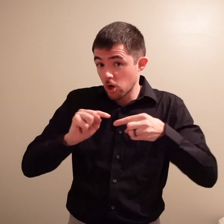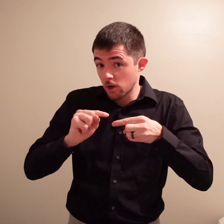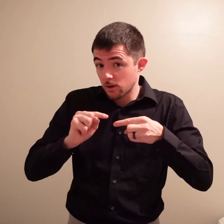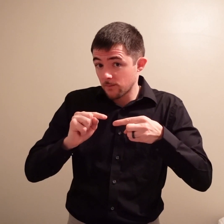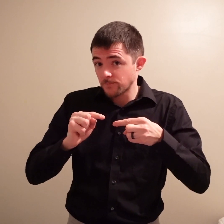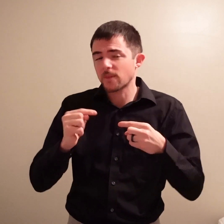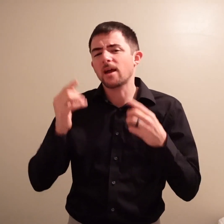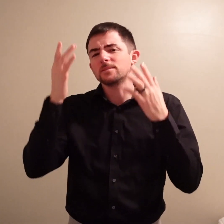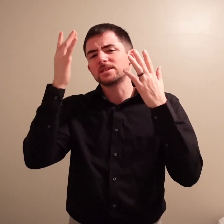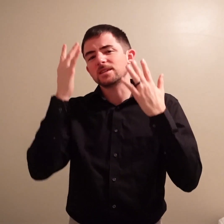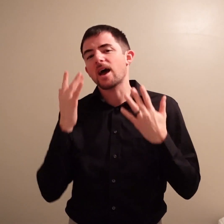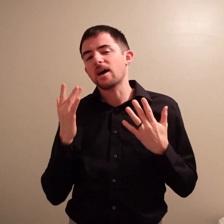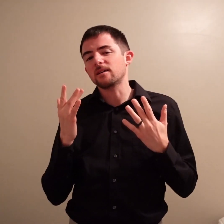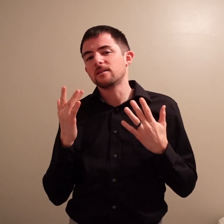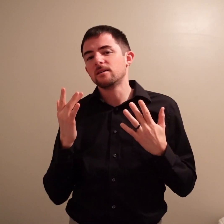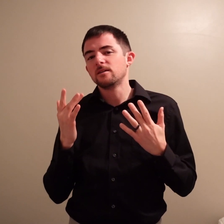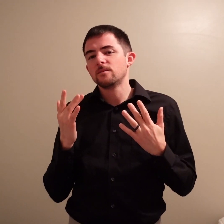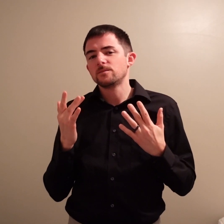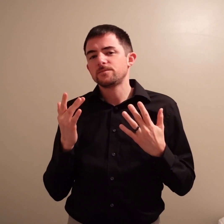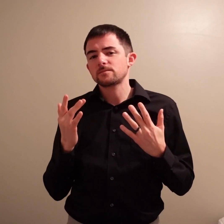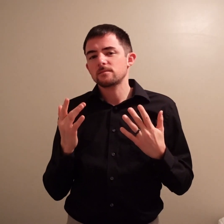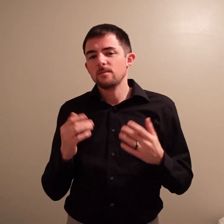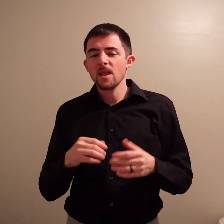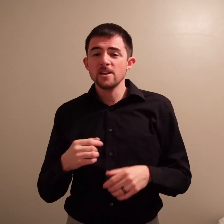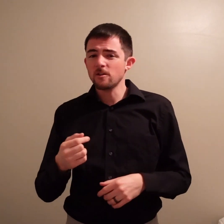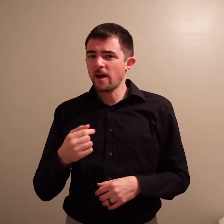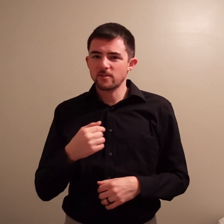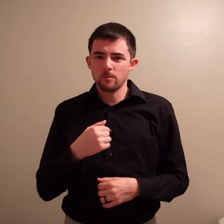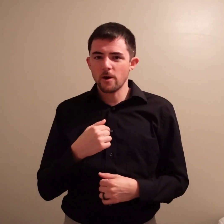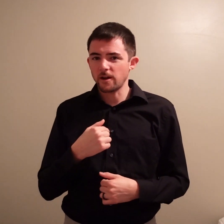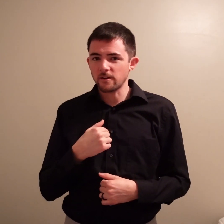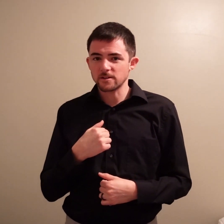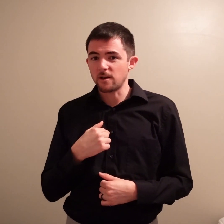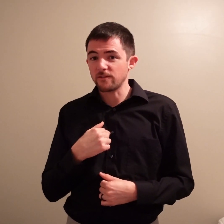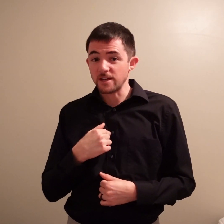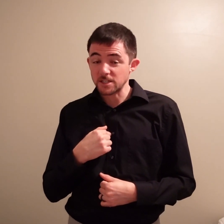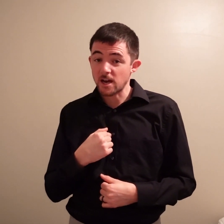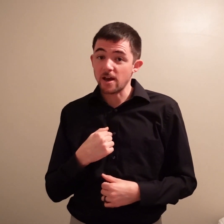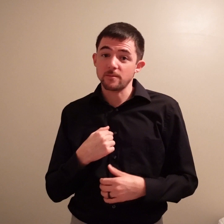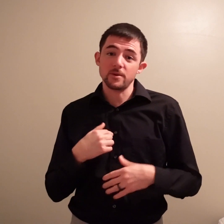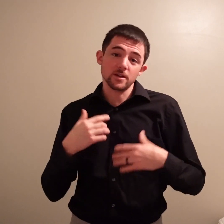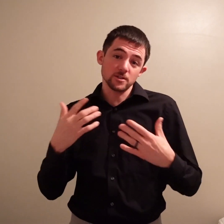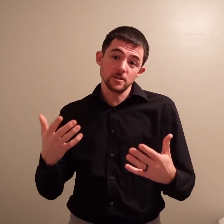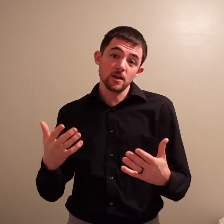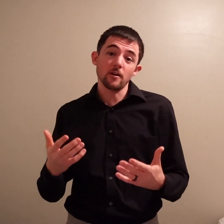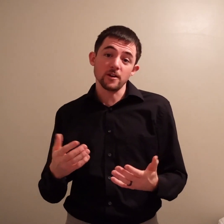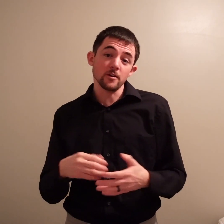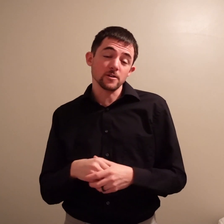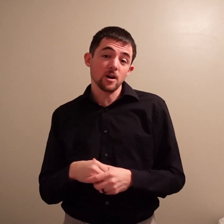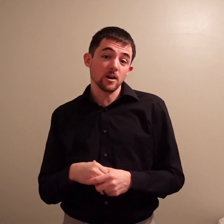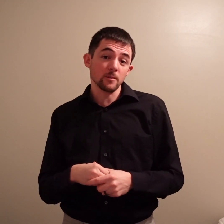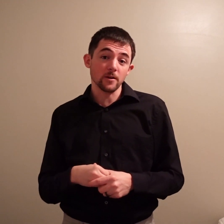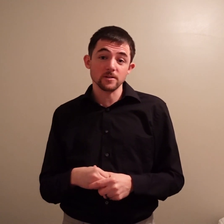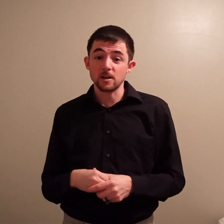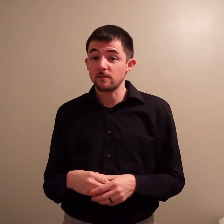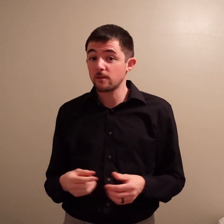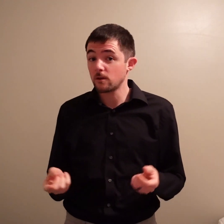hurt, I'm sad. And you don't have to point at yourself each time because they already know you're talking about yourself.